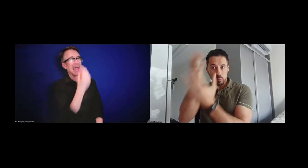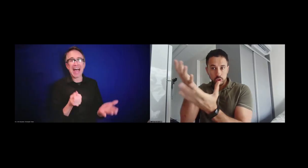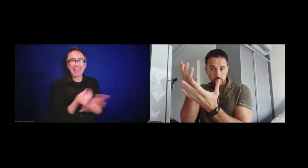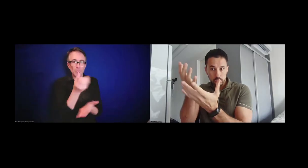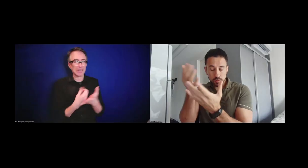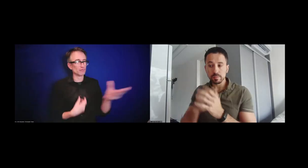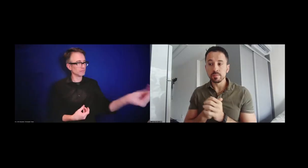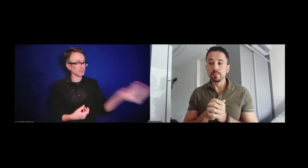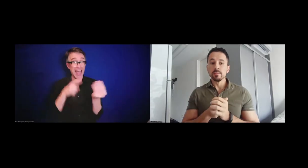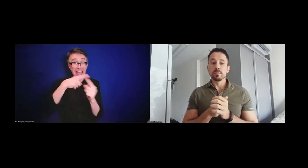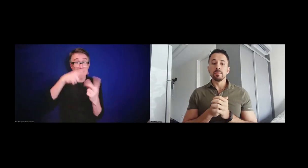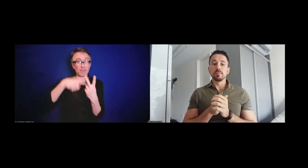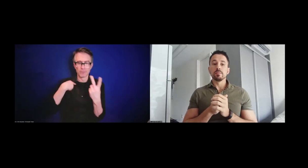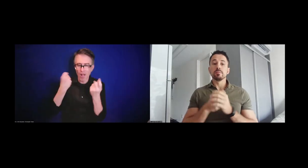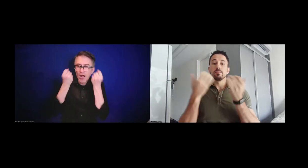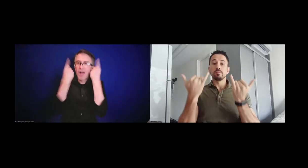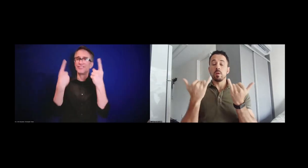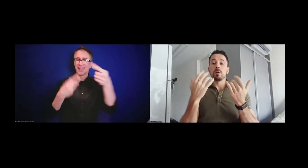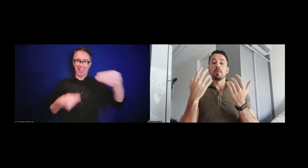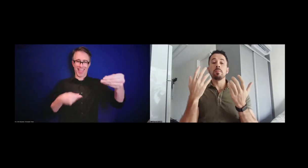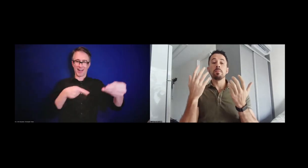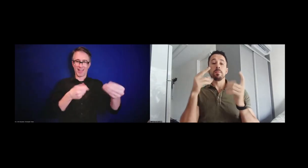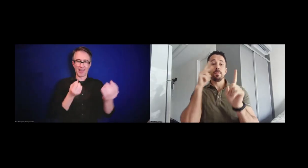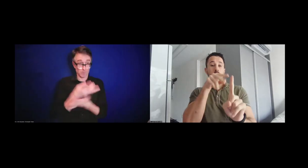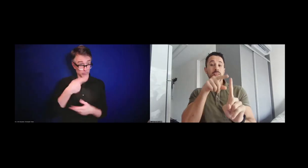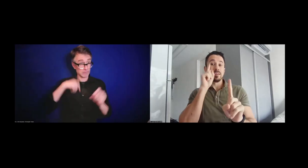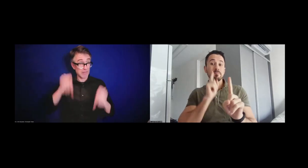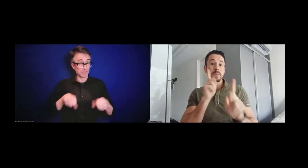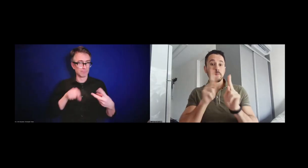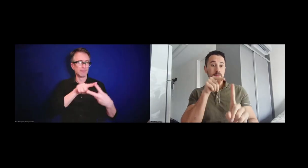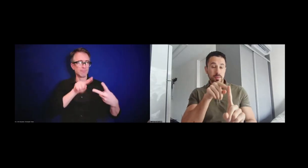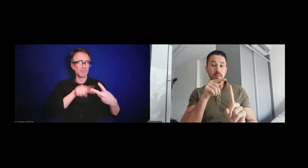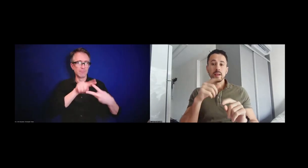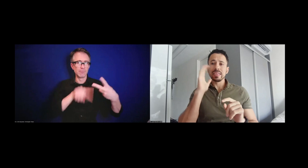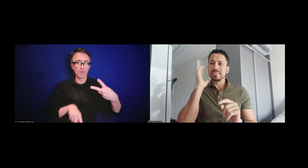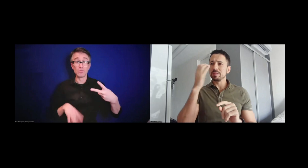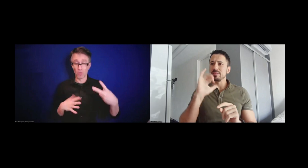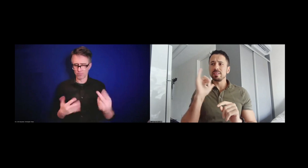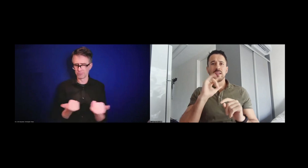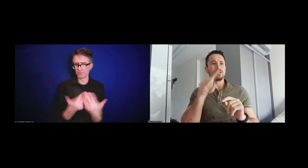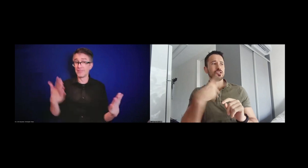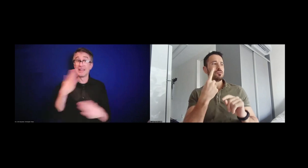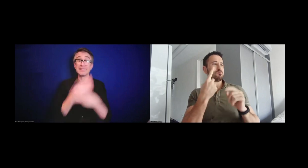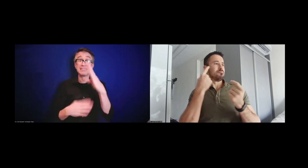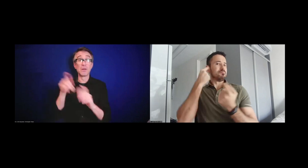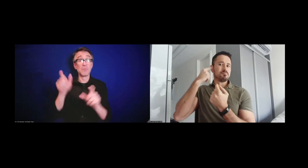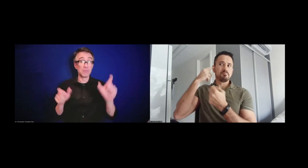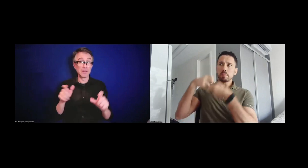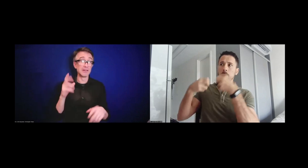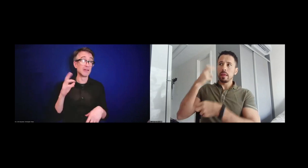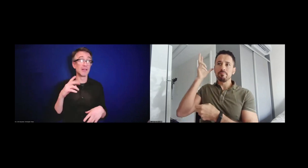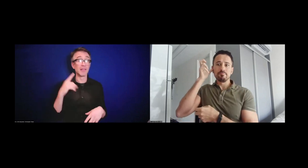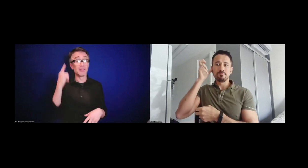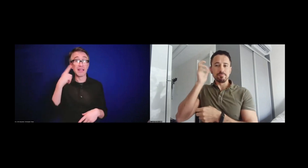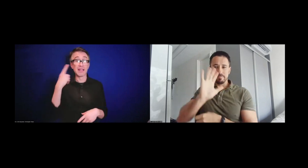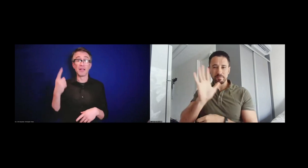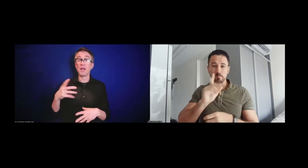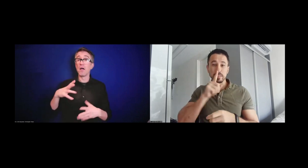actually get and understand information from various government entities. How it applies to deaf people is it seems like